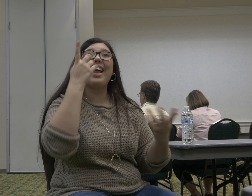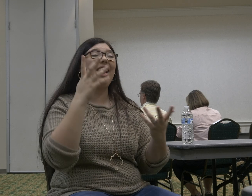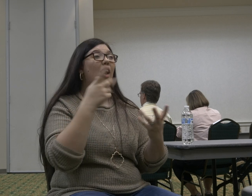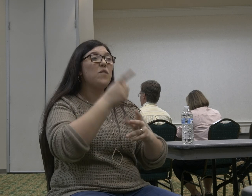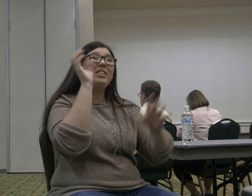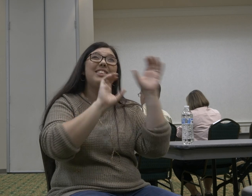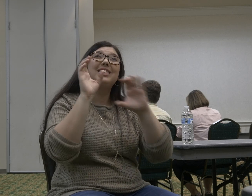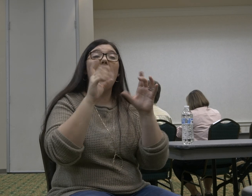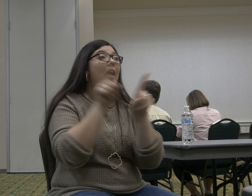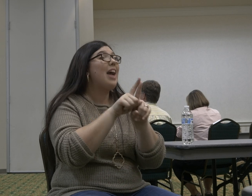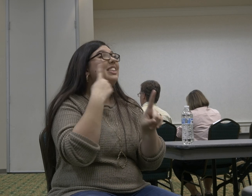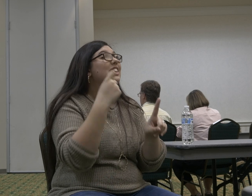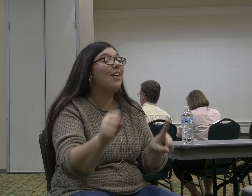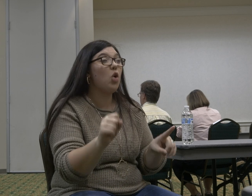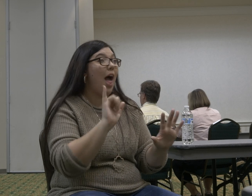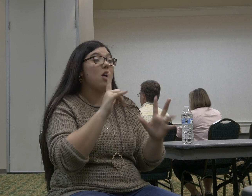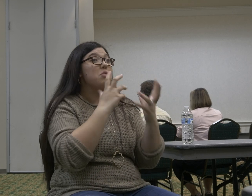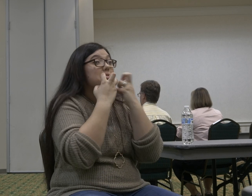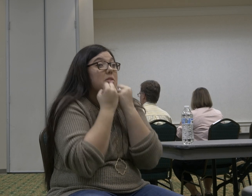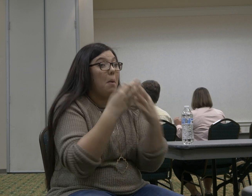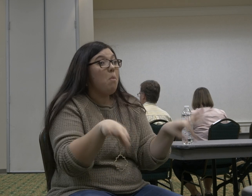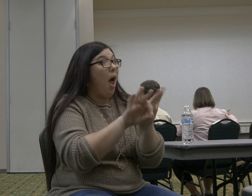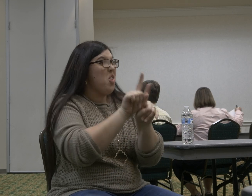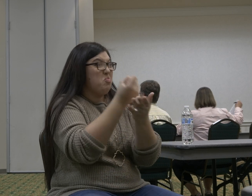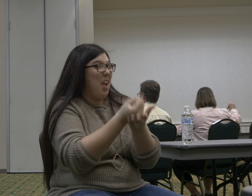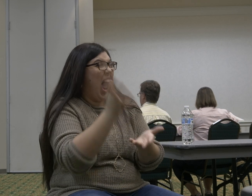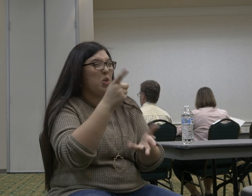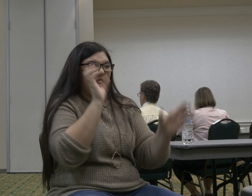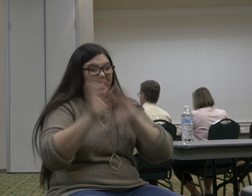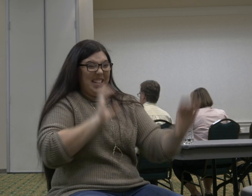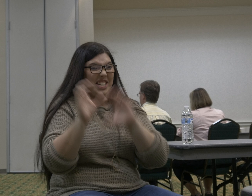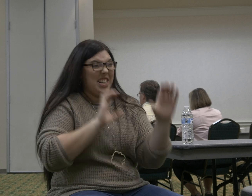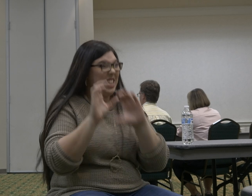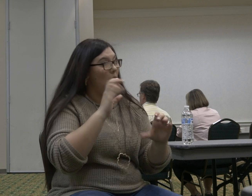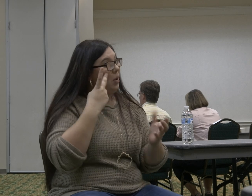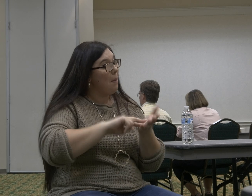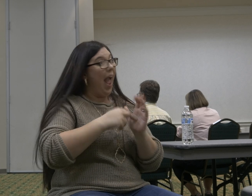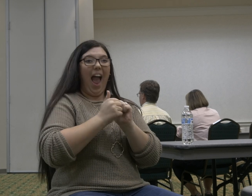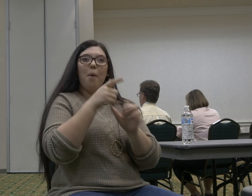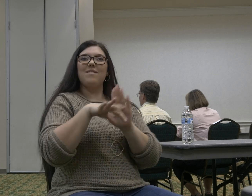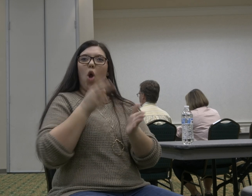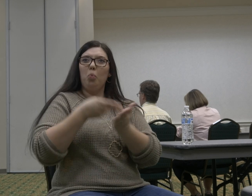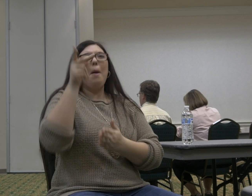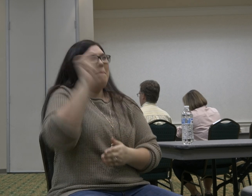as silver and search for her as hidden treasures, do you see what it takes to get the truth?